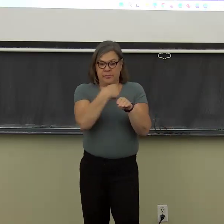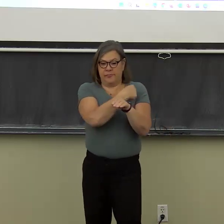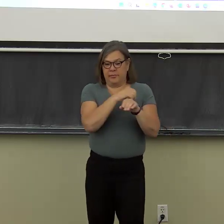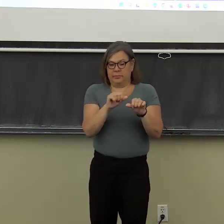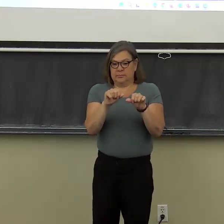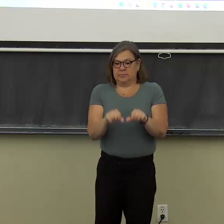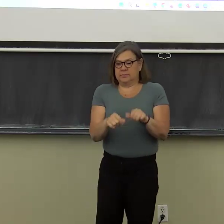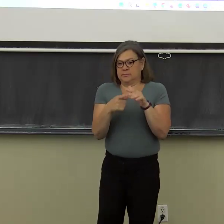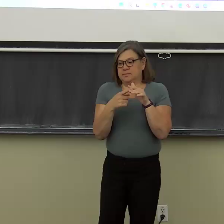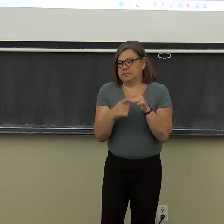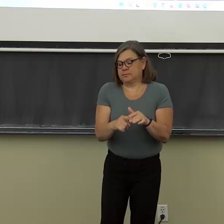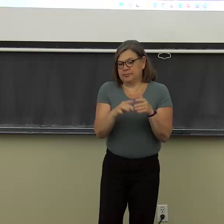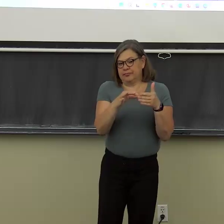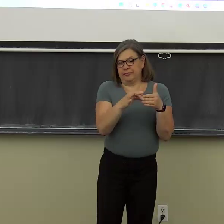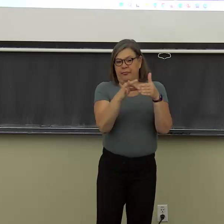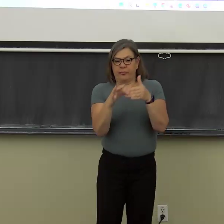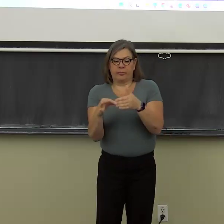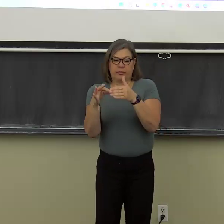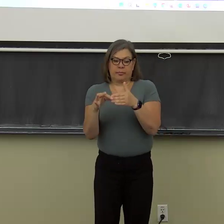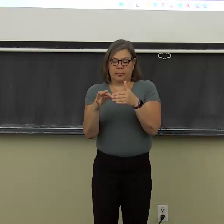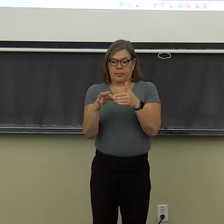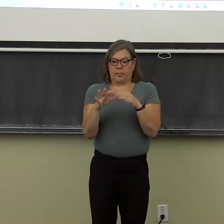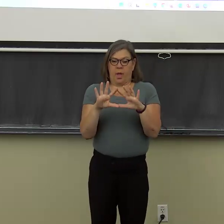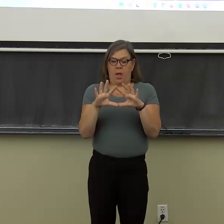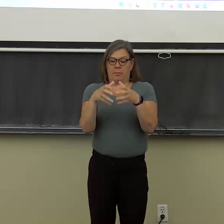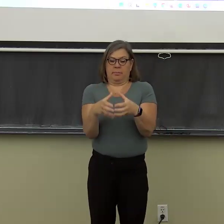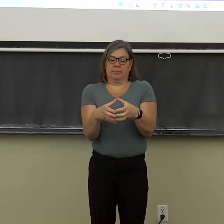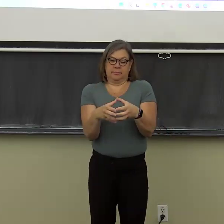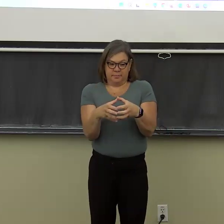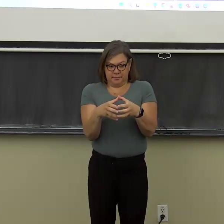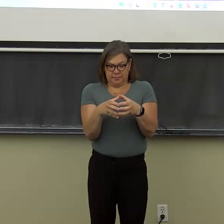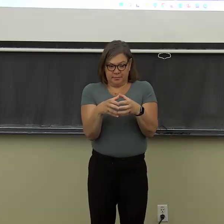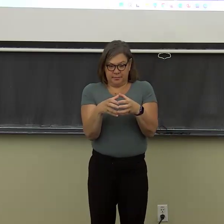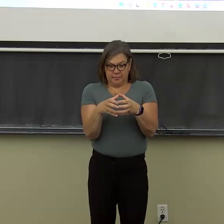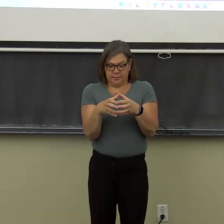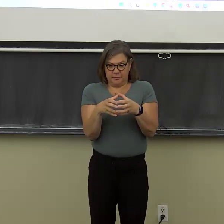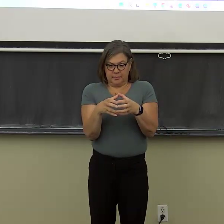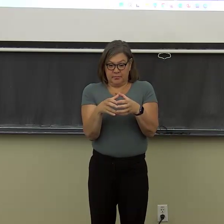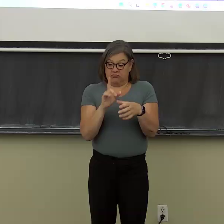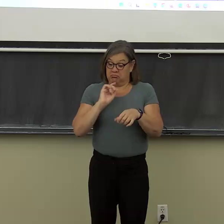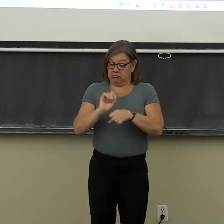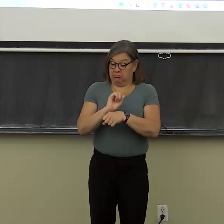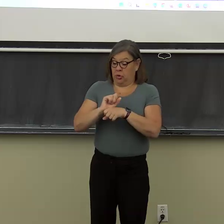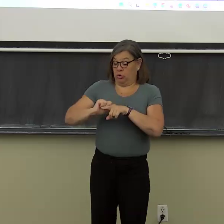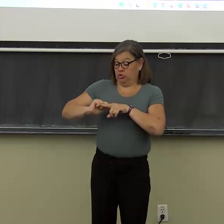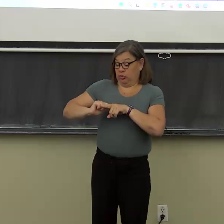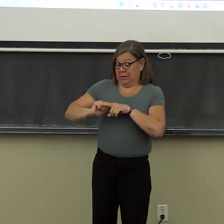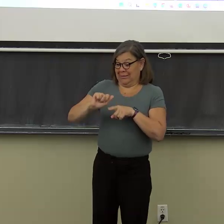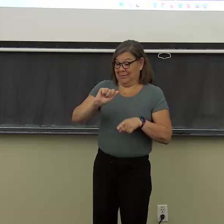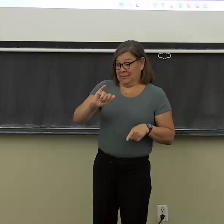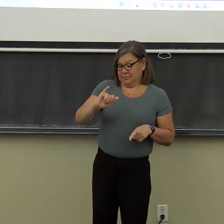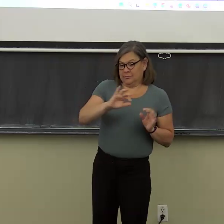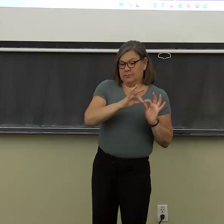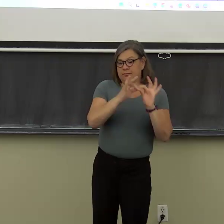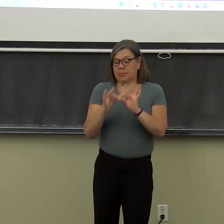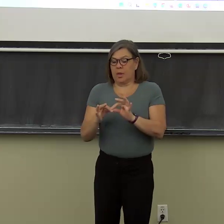start guiding the companies that are actually training the AI toward